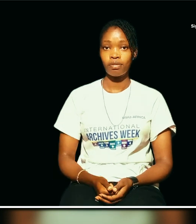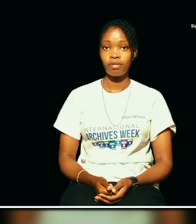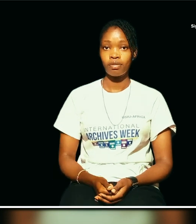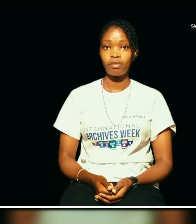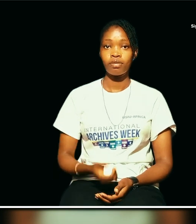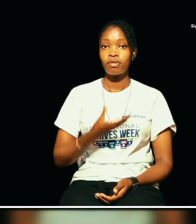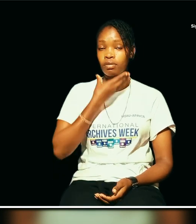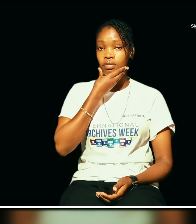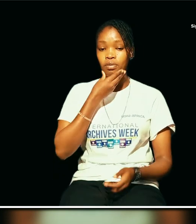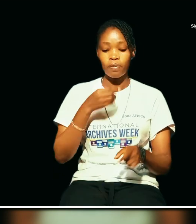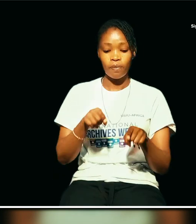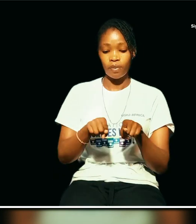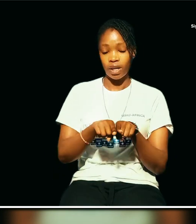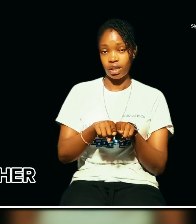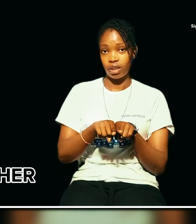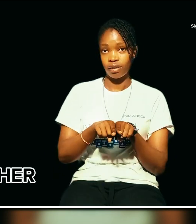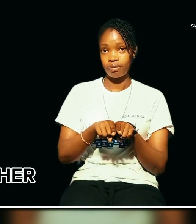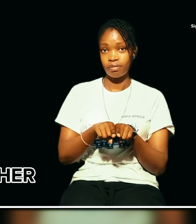brother,